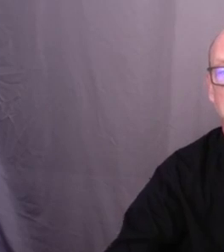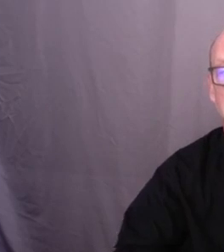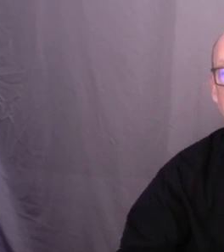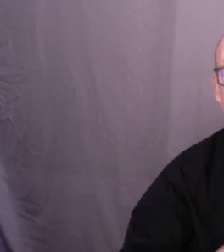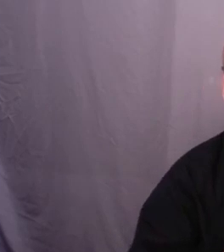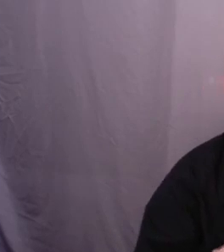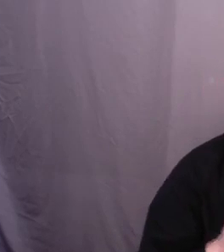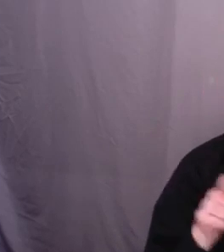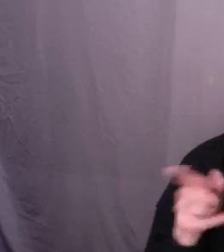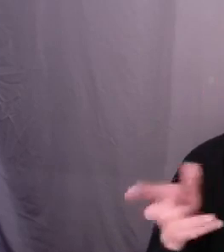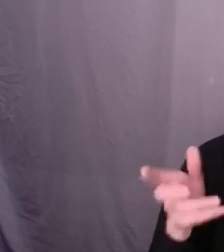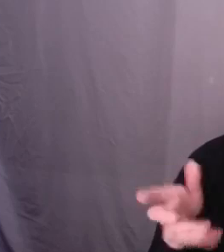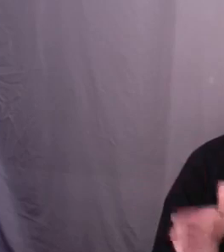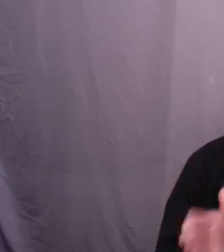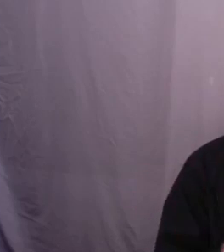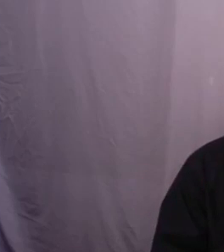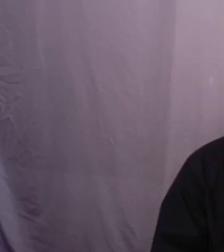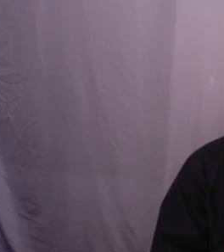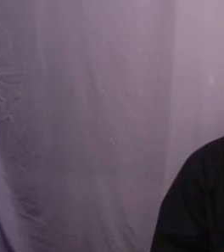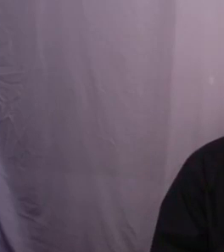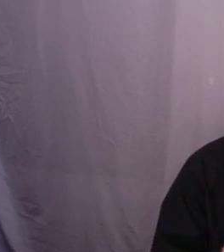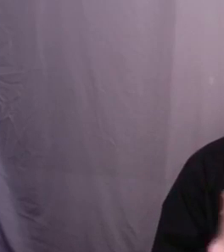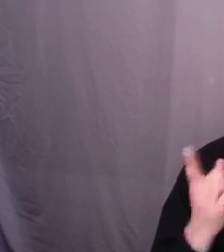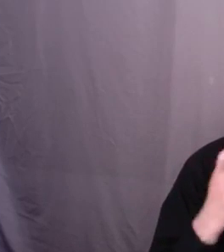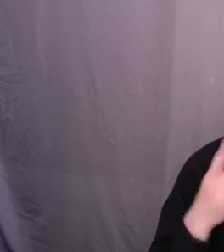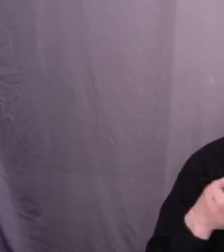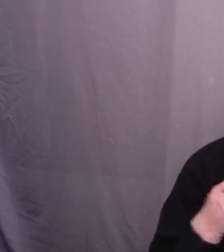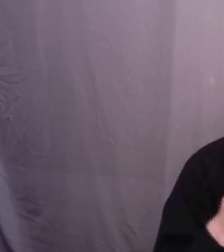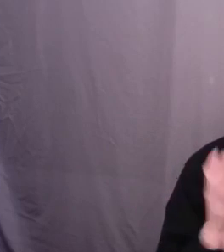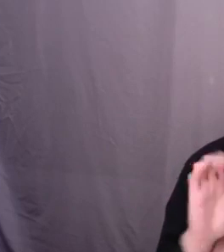Do you want to ask your question in the chat feature?